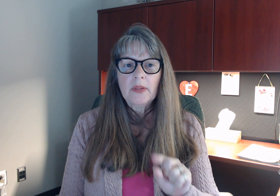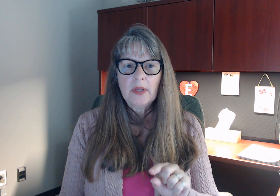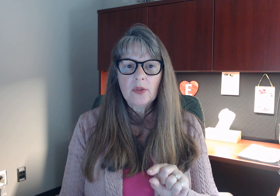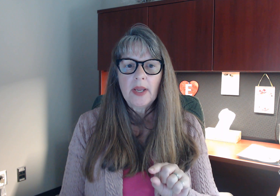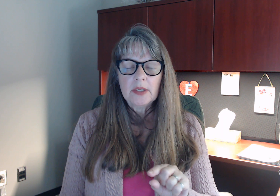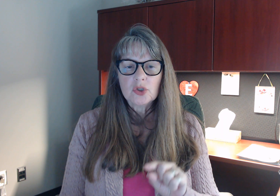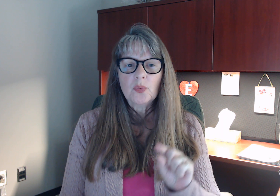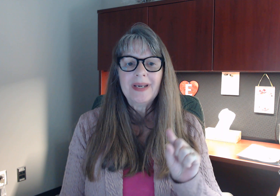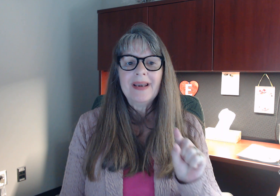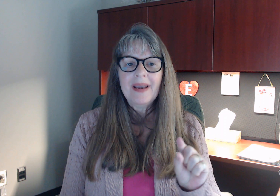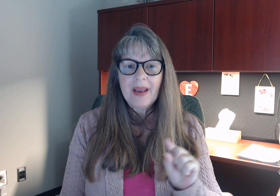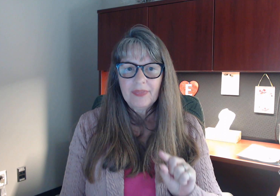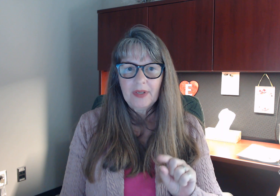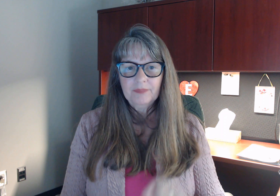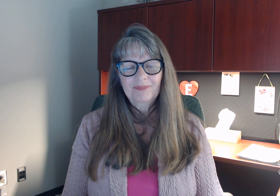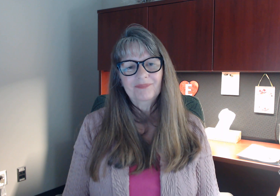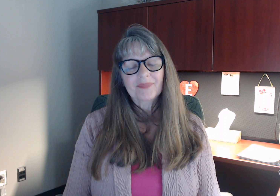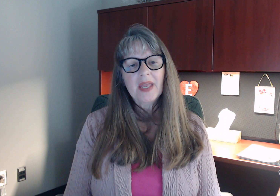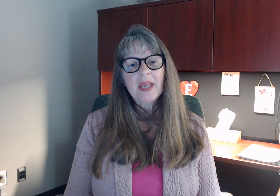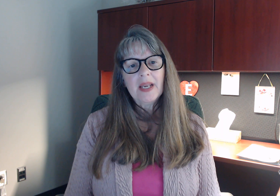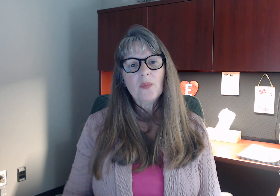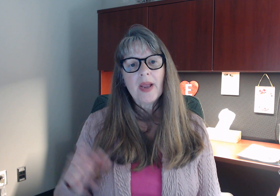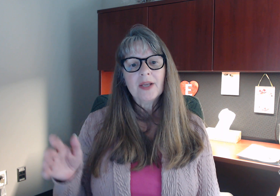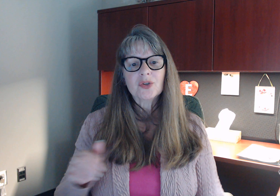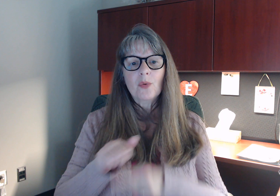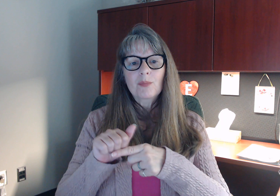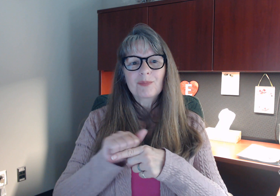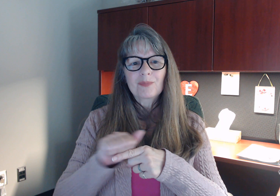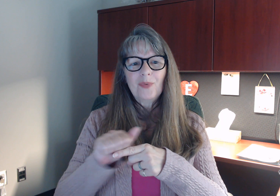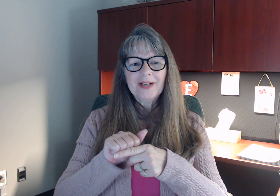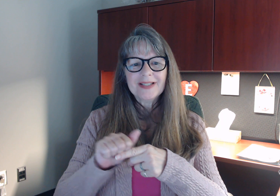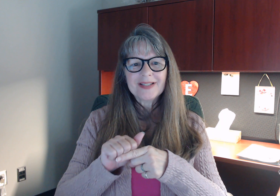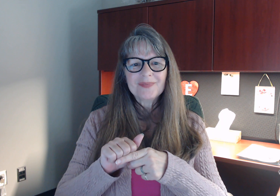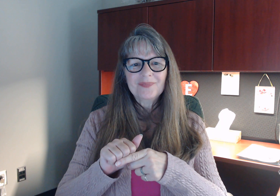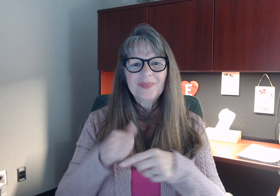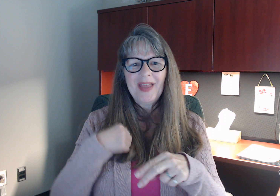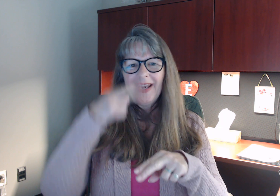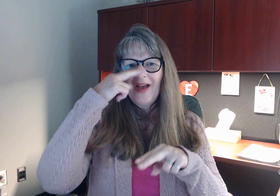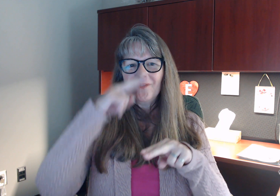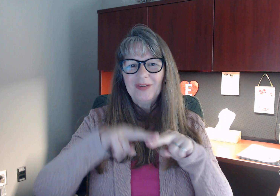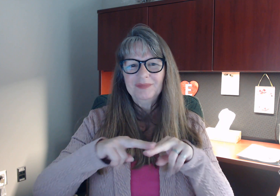the other hand is doing nothing. Anyway, so practice and have fun.